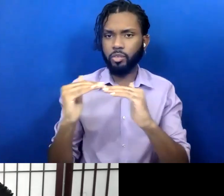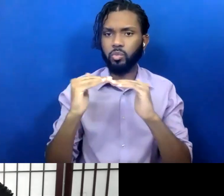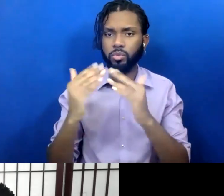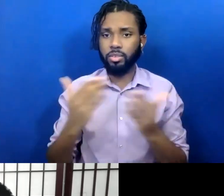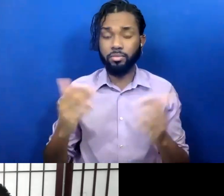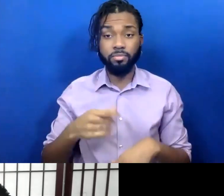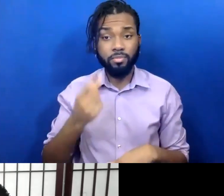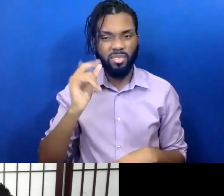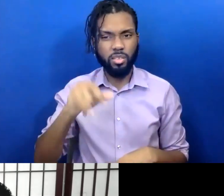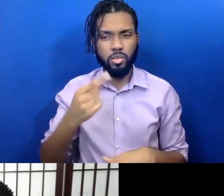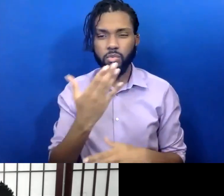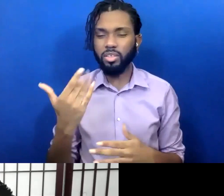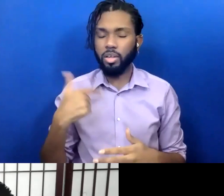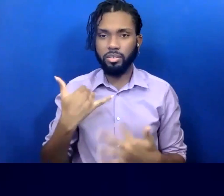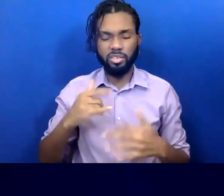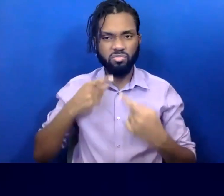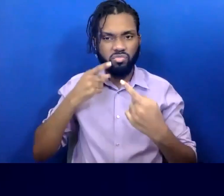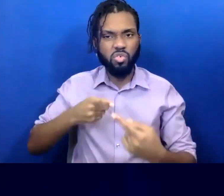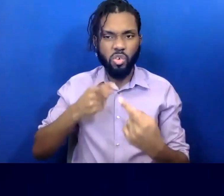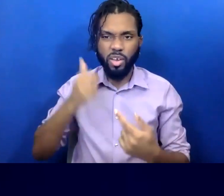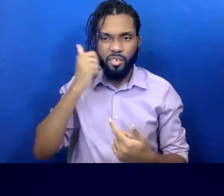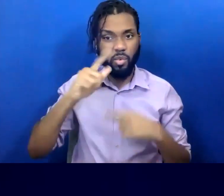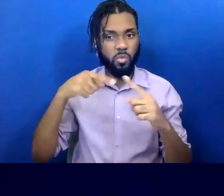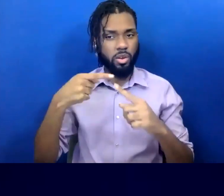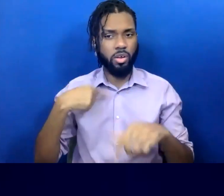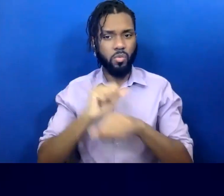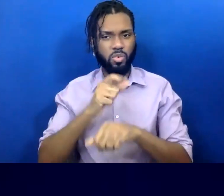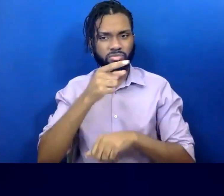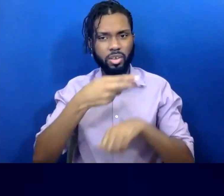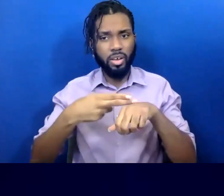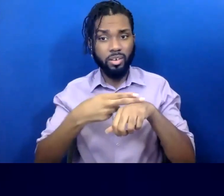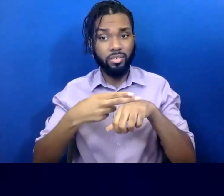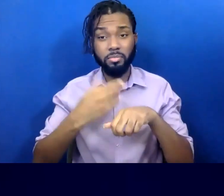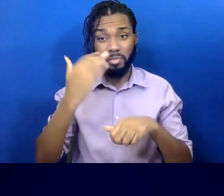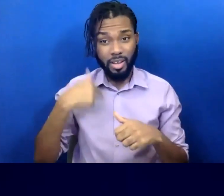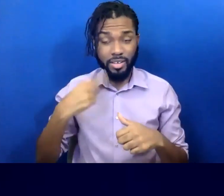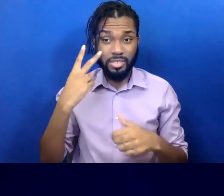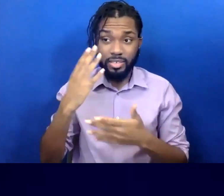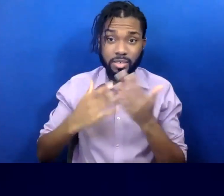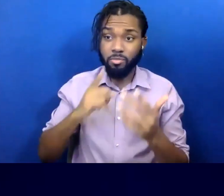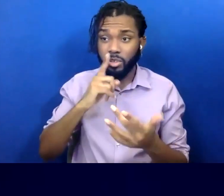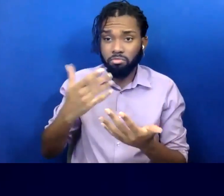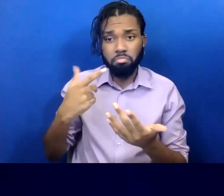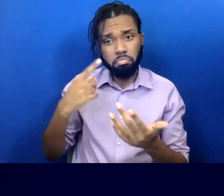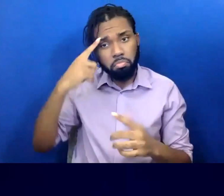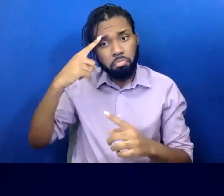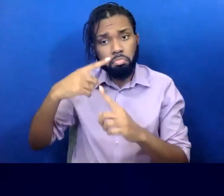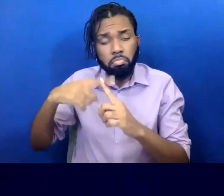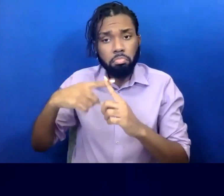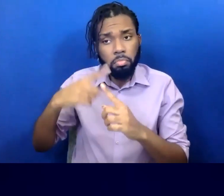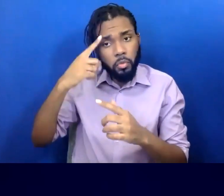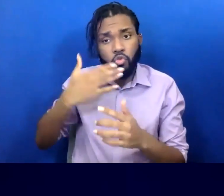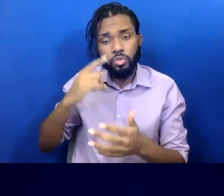that's one thing which I struggle with every day in my work in Haiti, because I see well-meaning folks like at UNESCO in Haiti, they know